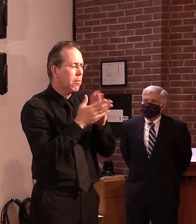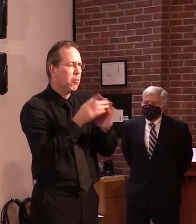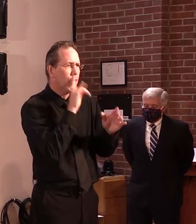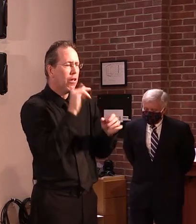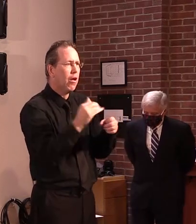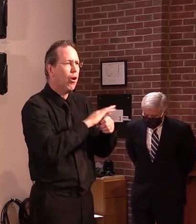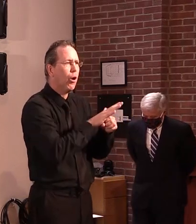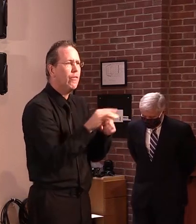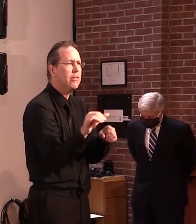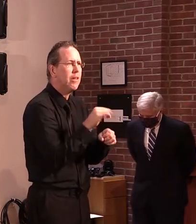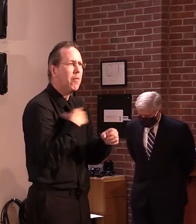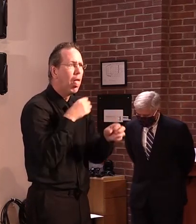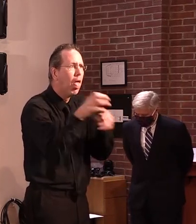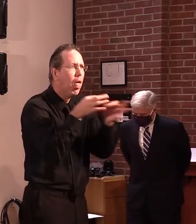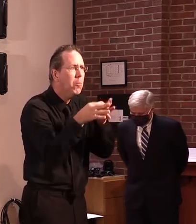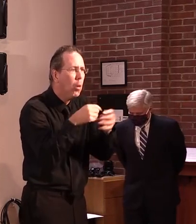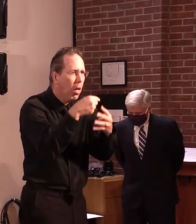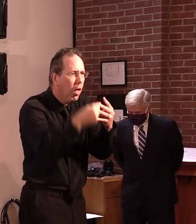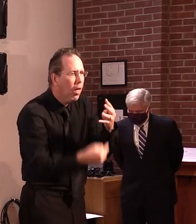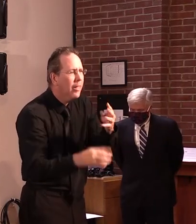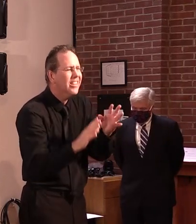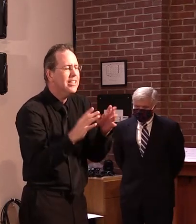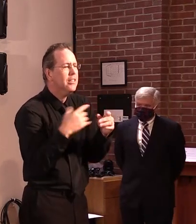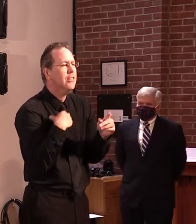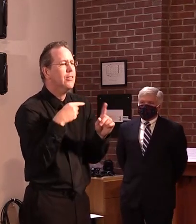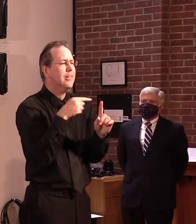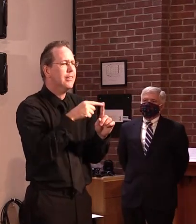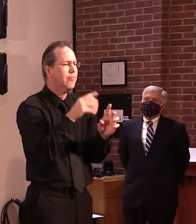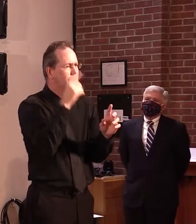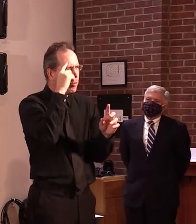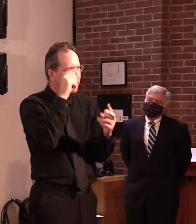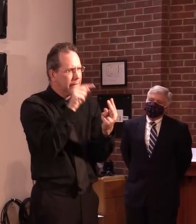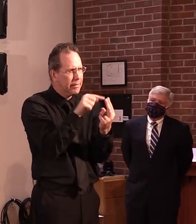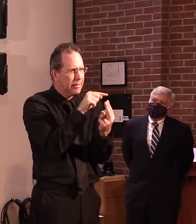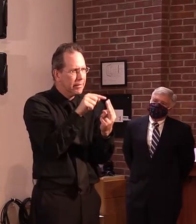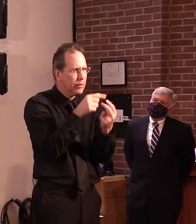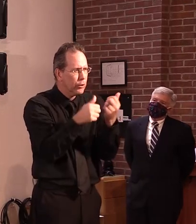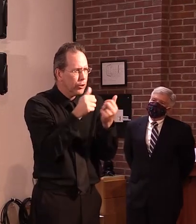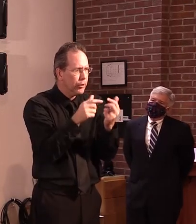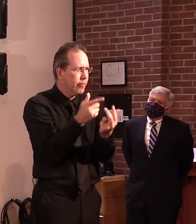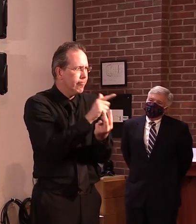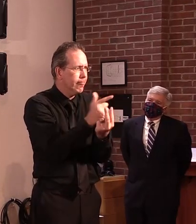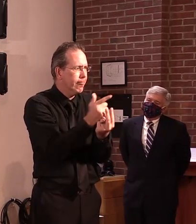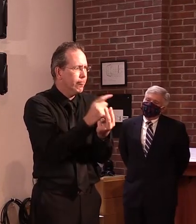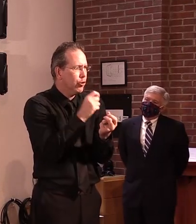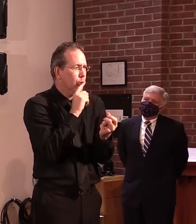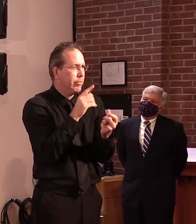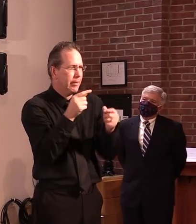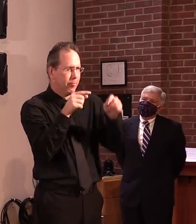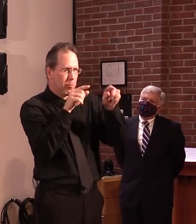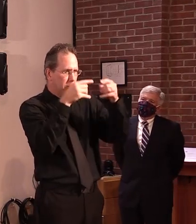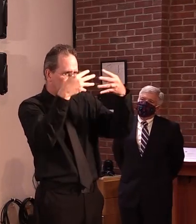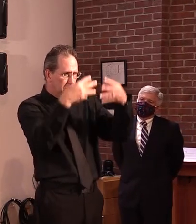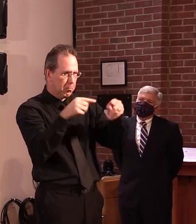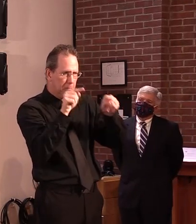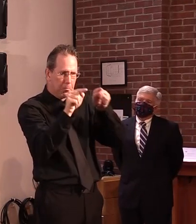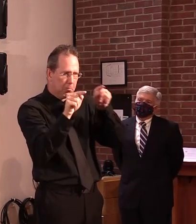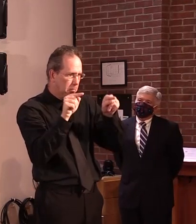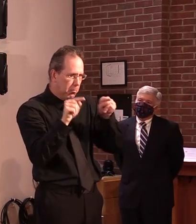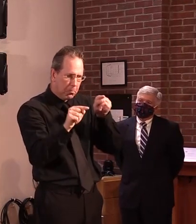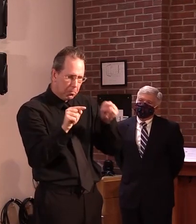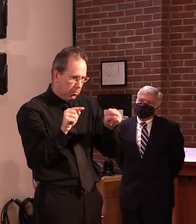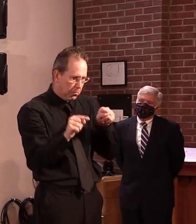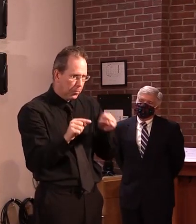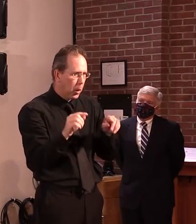to differentiate. And when you look at the list of symptoms that we talk about when somebody wants to